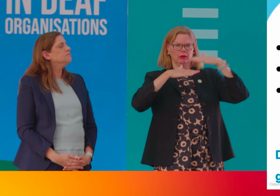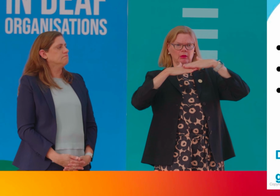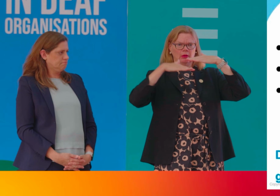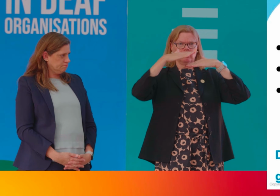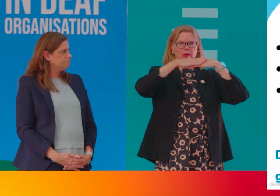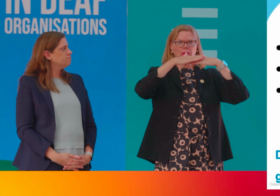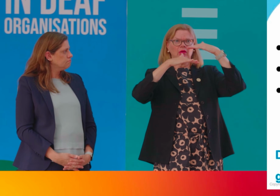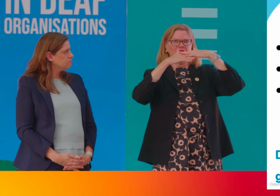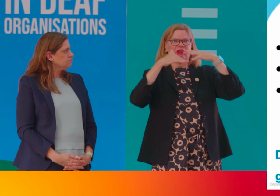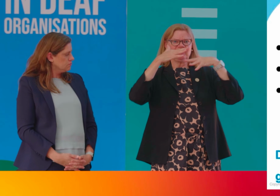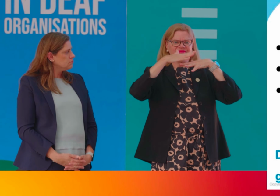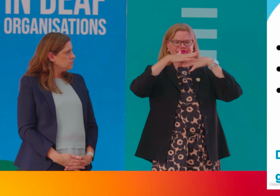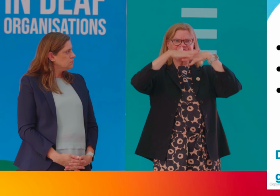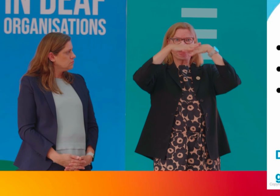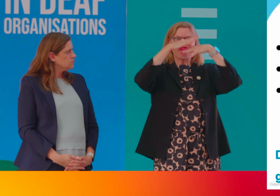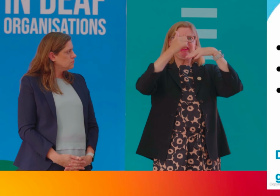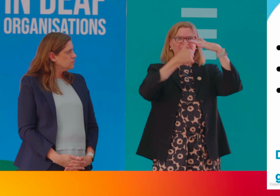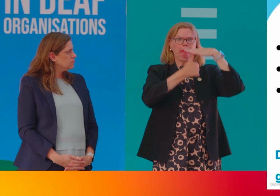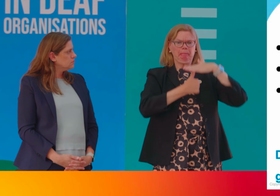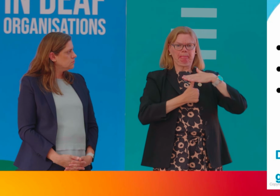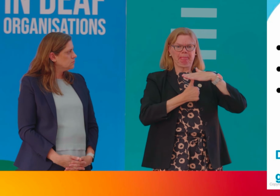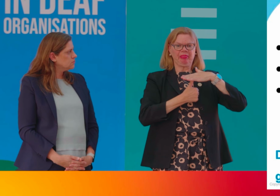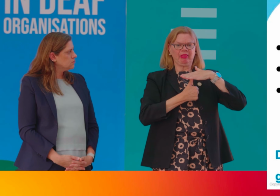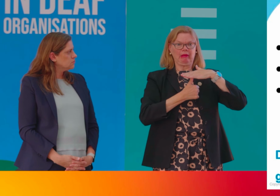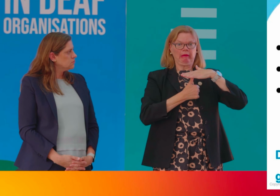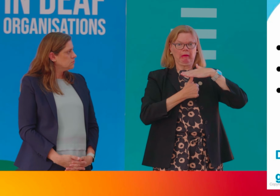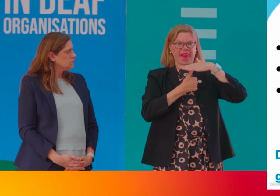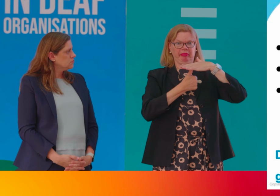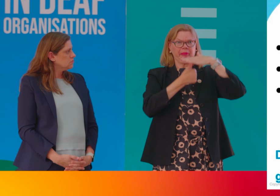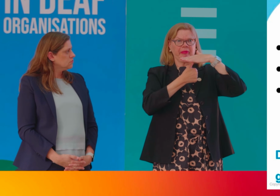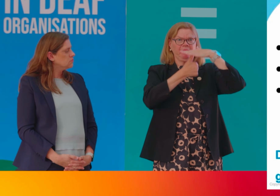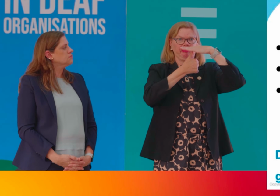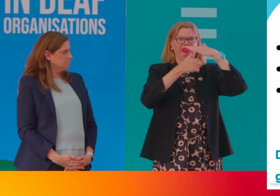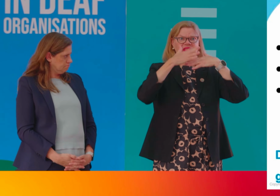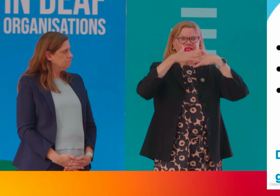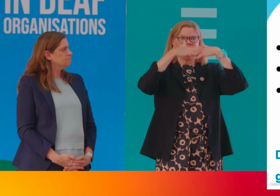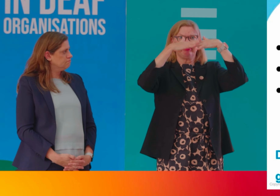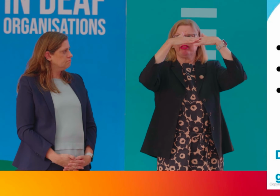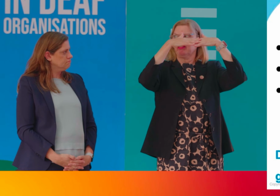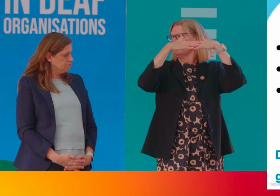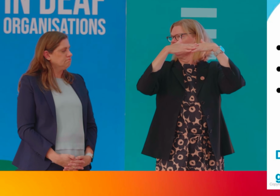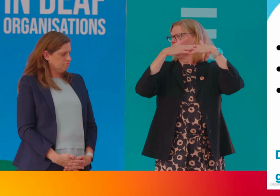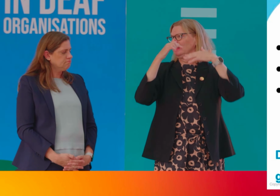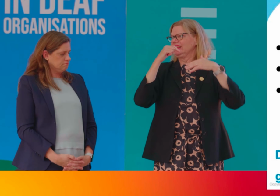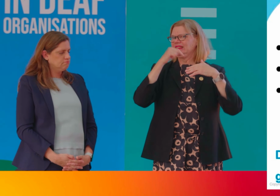disability as victims of multiple discrimination.